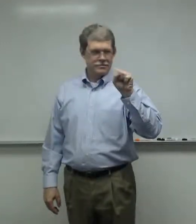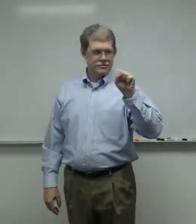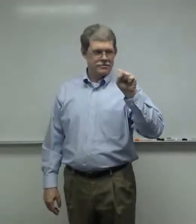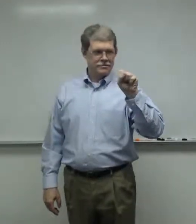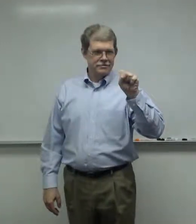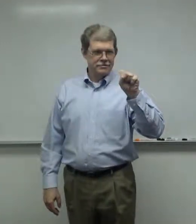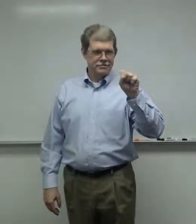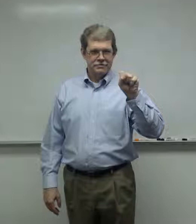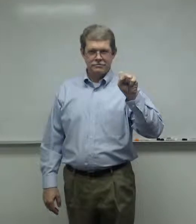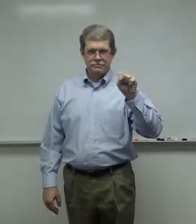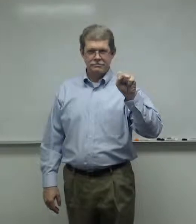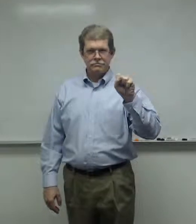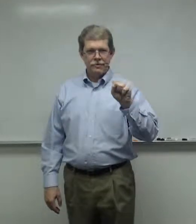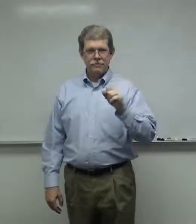Curious.